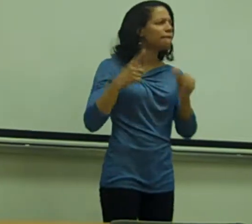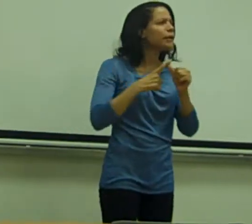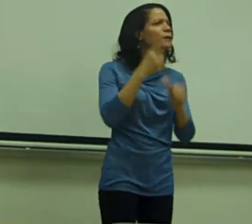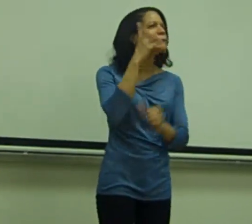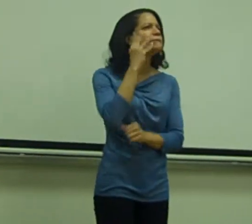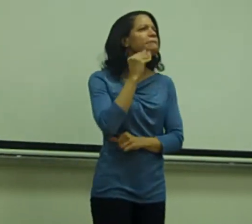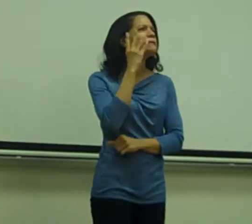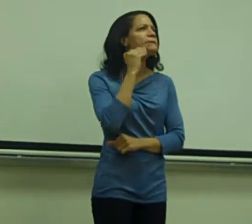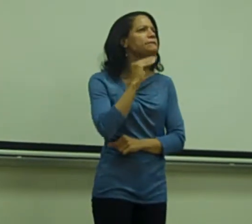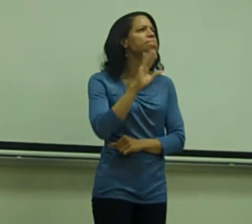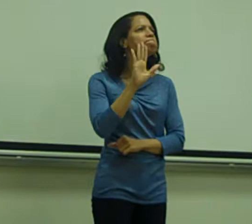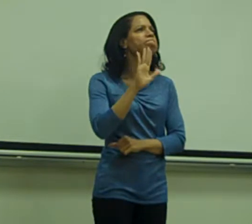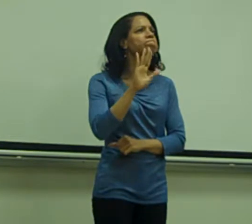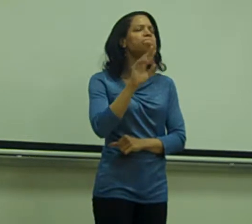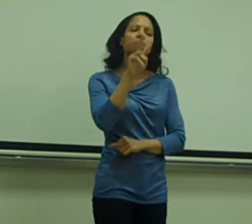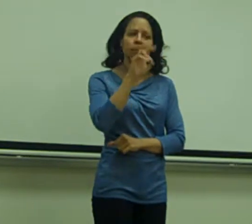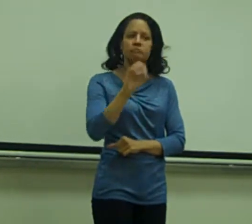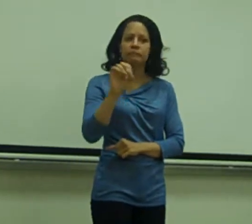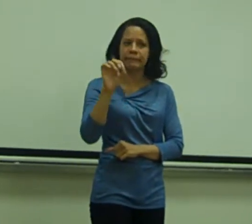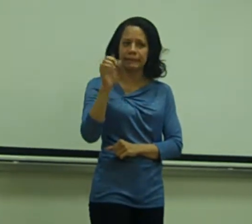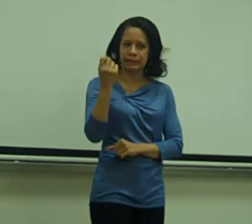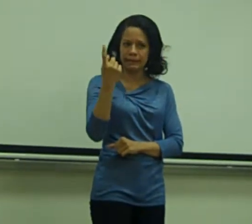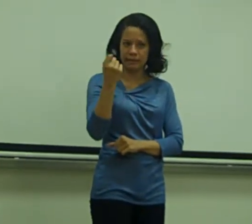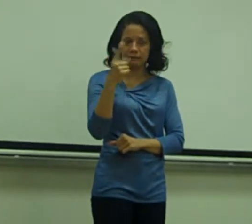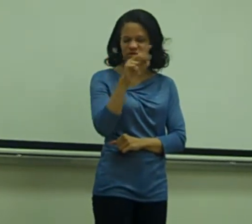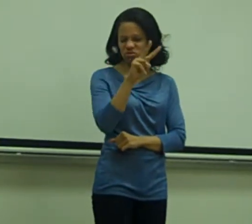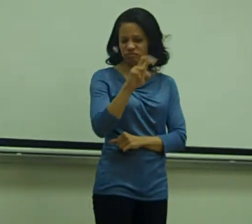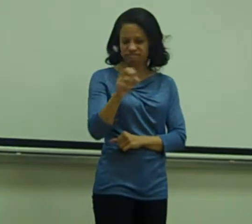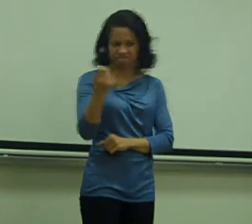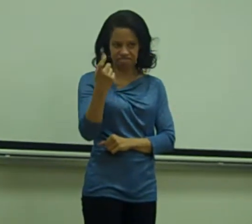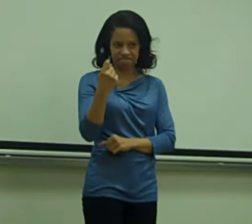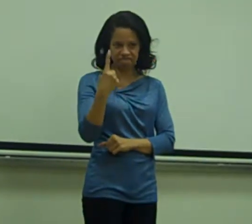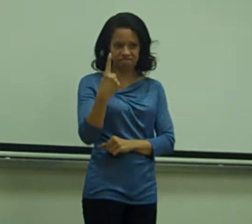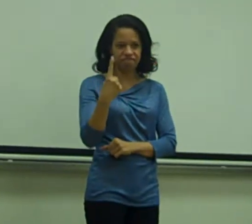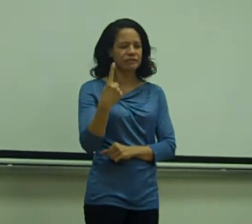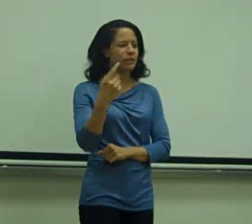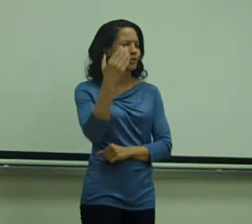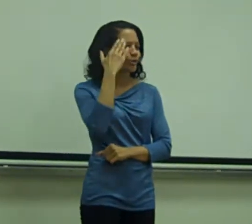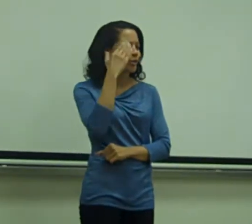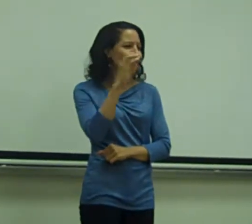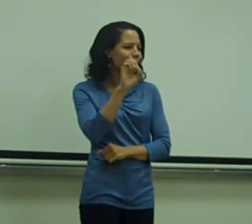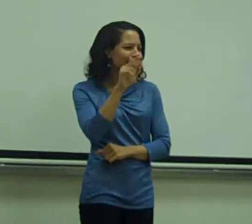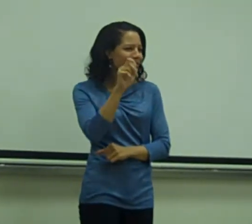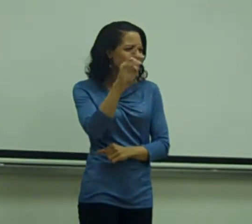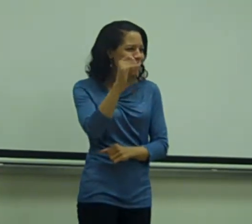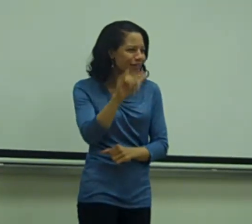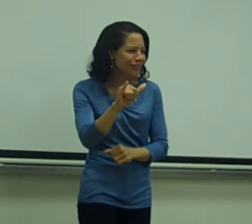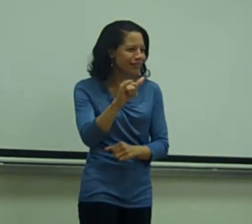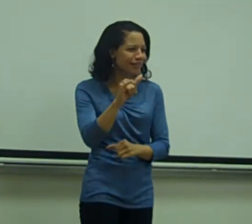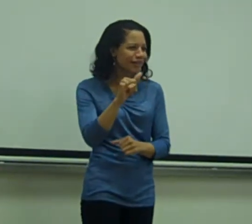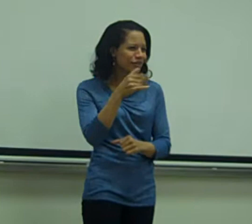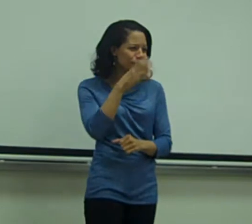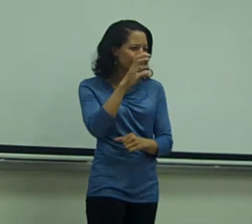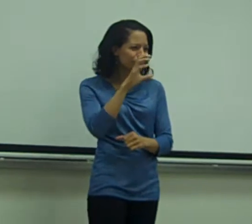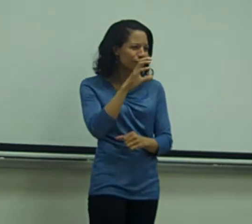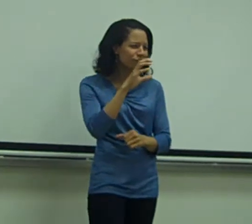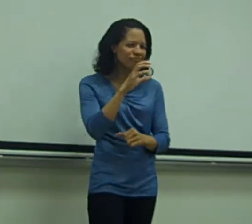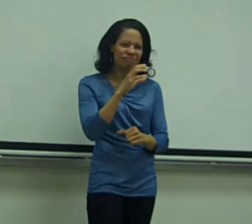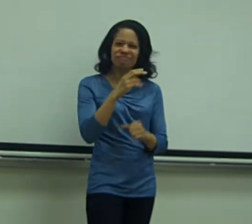in 2011 when I was drinking a lot of Monster energy drinks, and I don't know how they cause